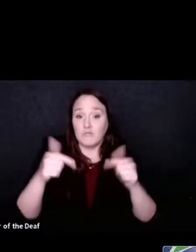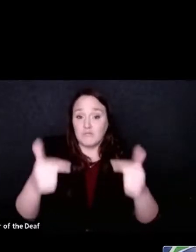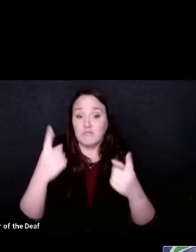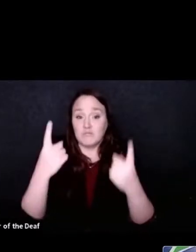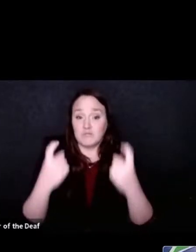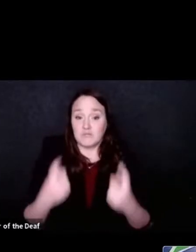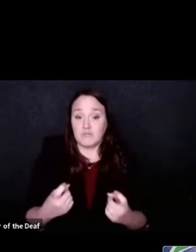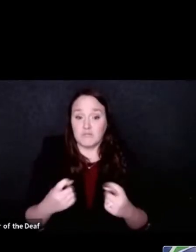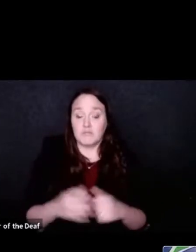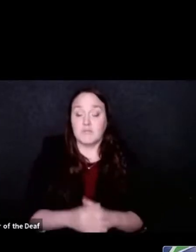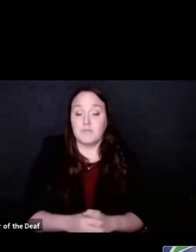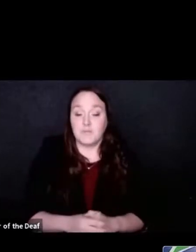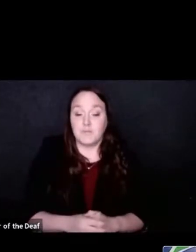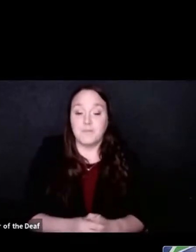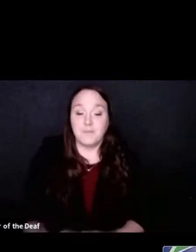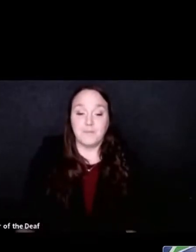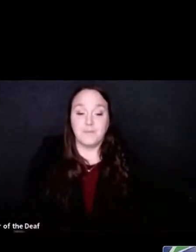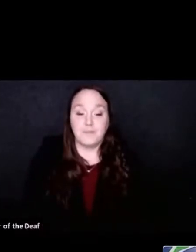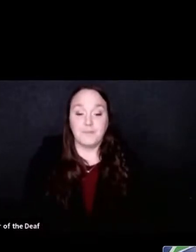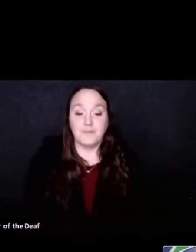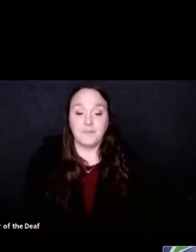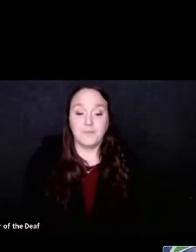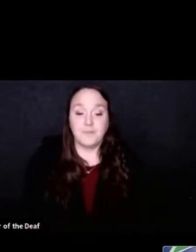podium back to Chair.